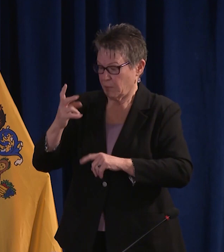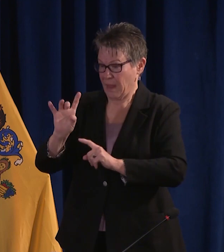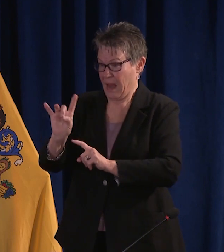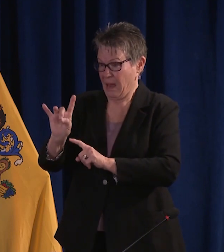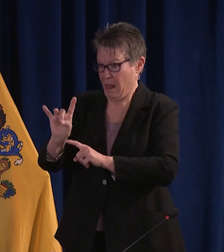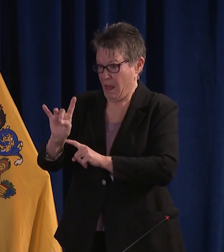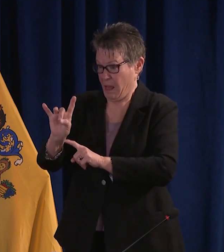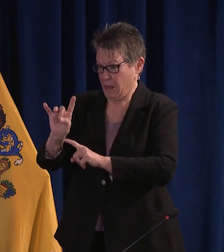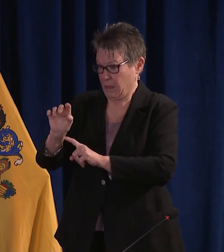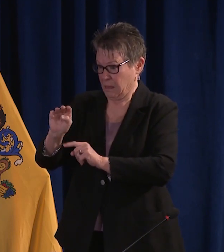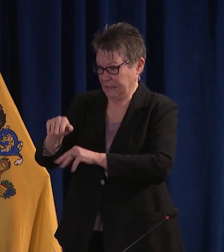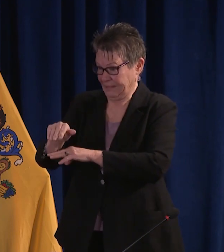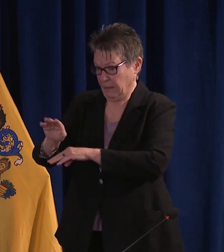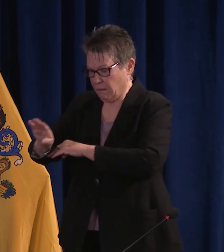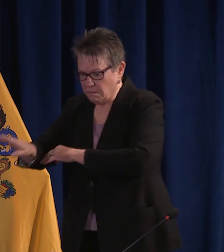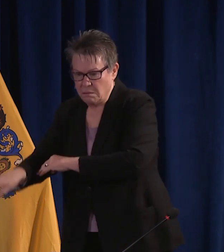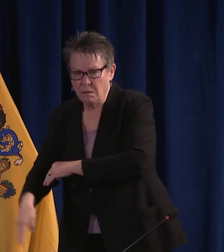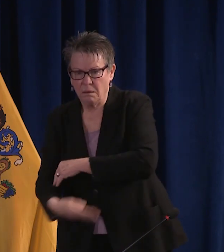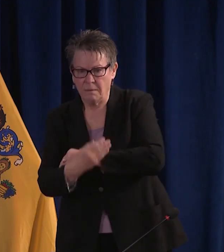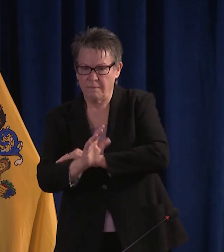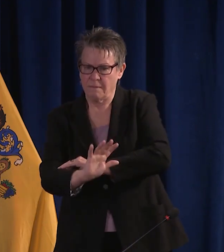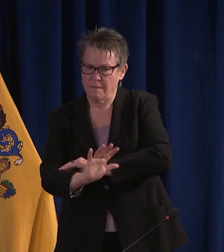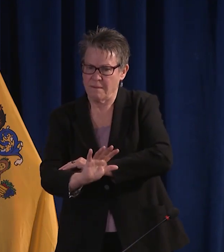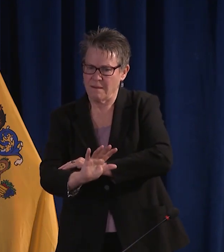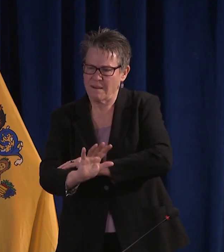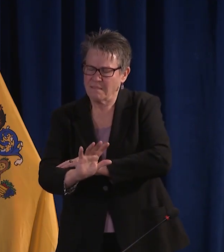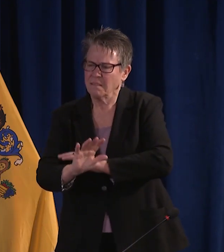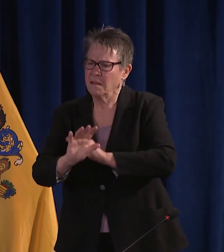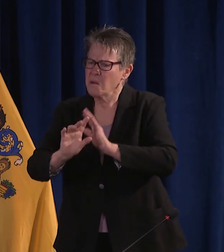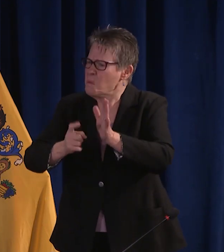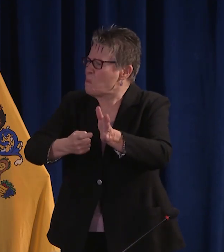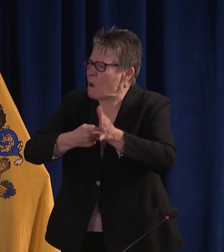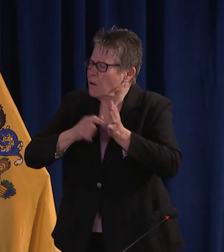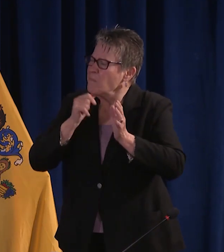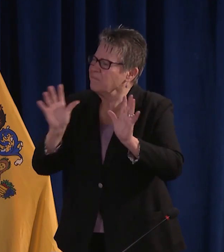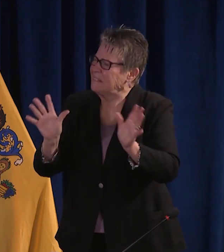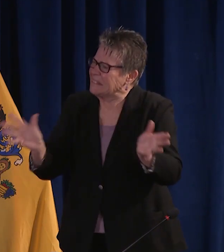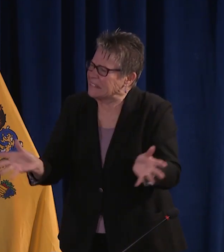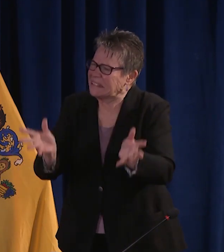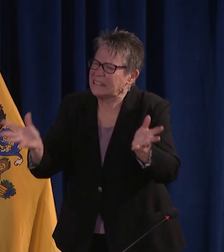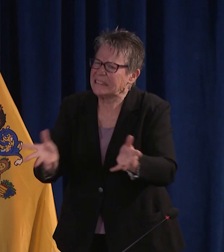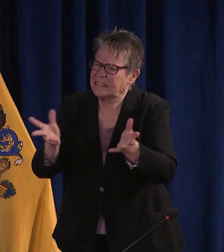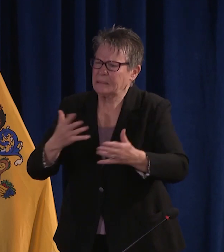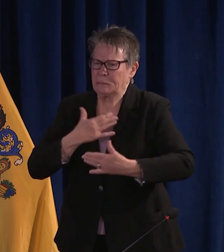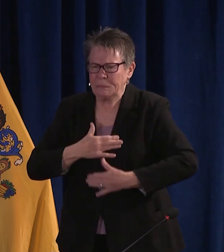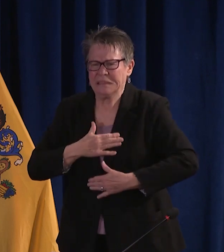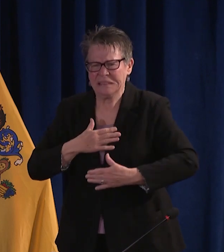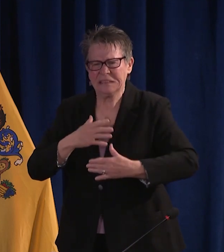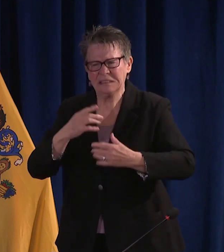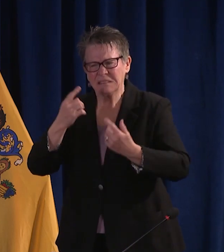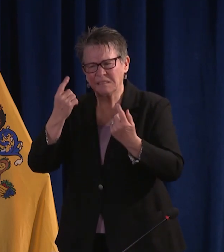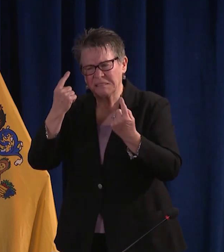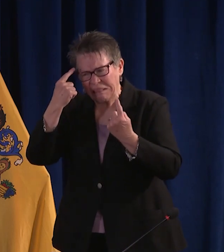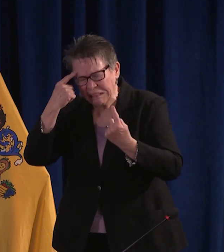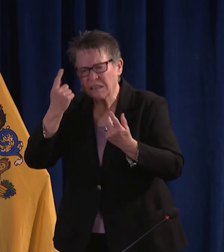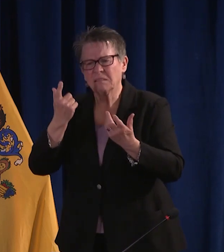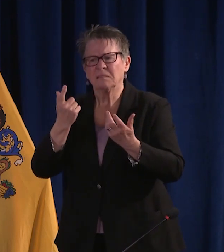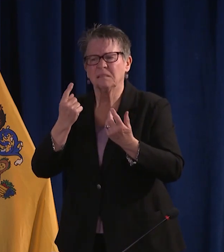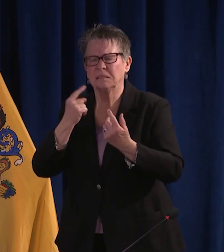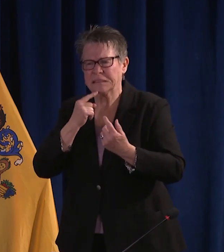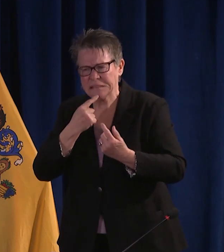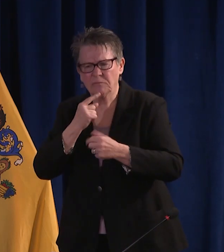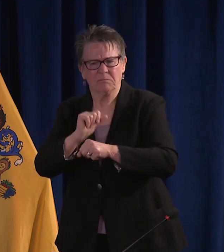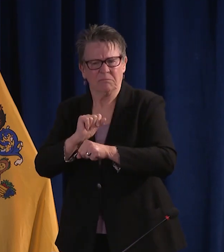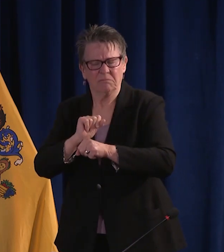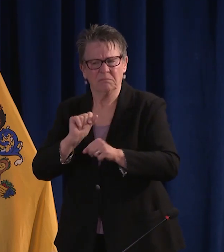members or neighbors to make sure they're doing okay, particularly the elderly among us. But please just